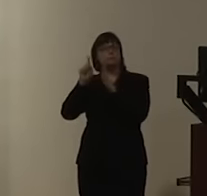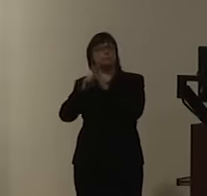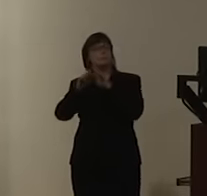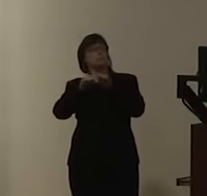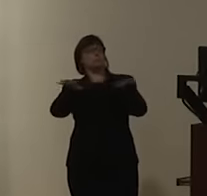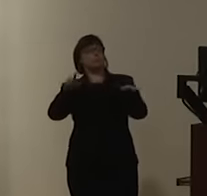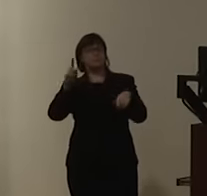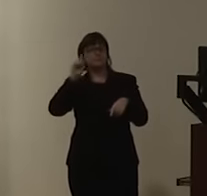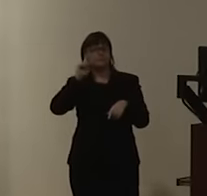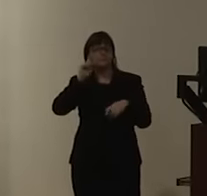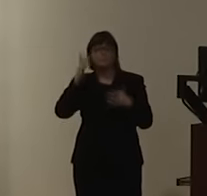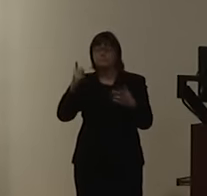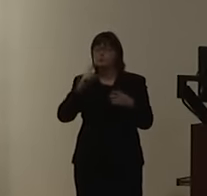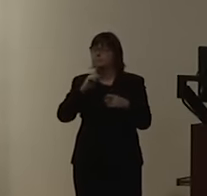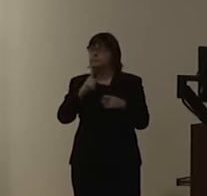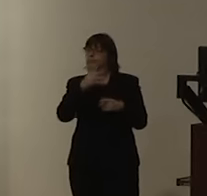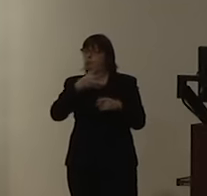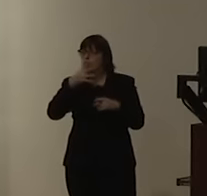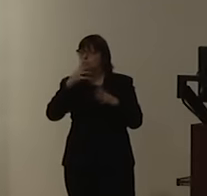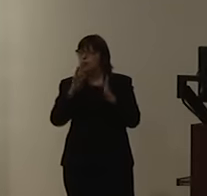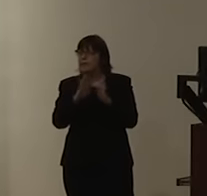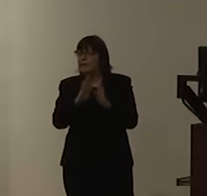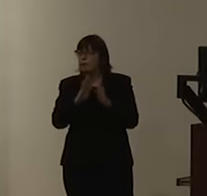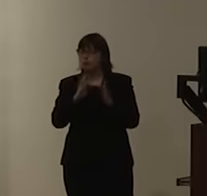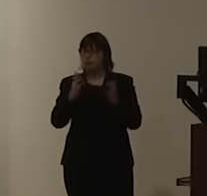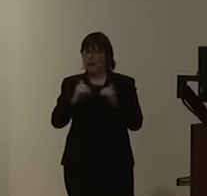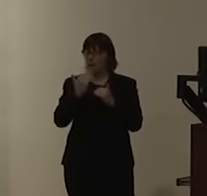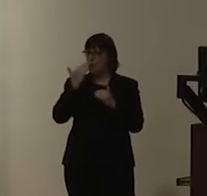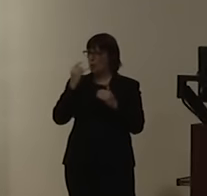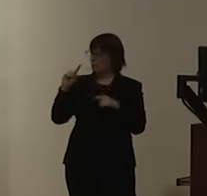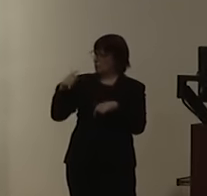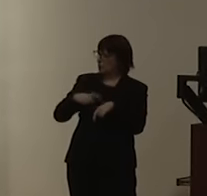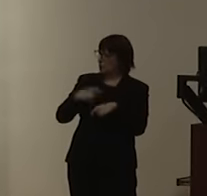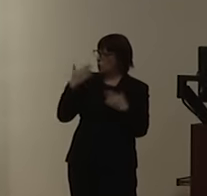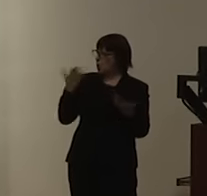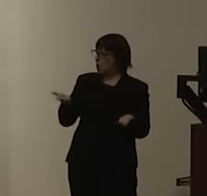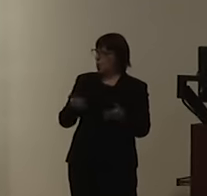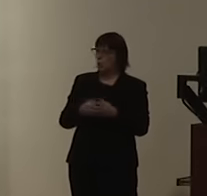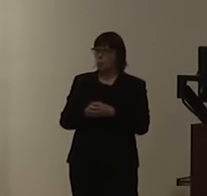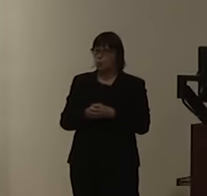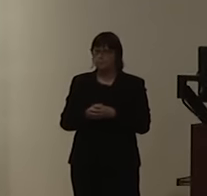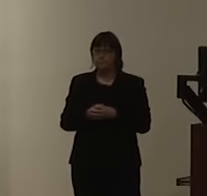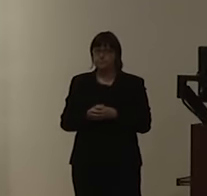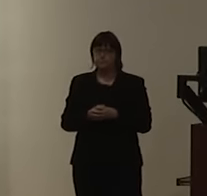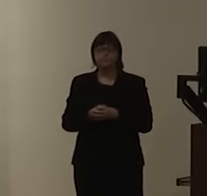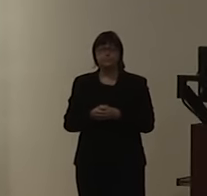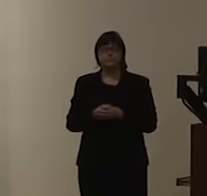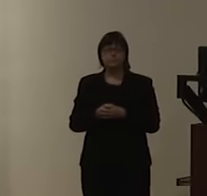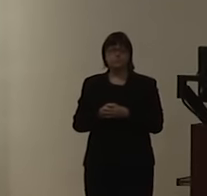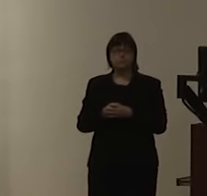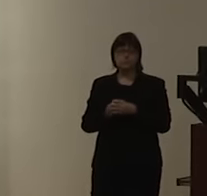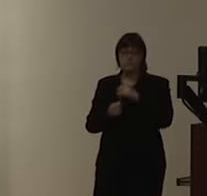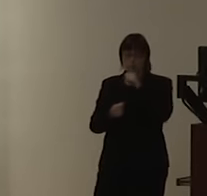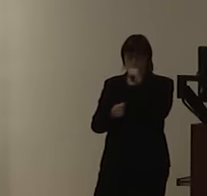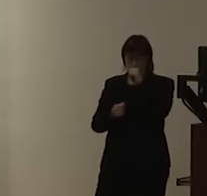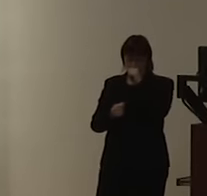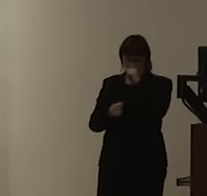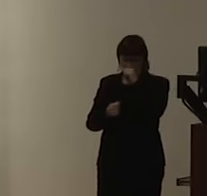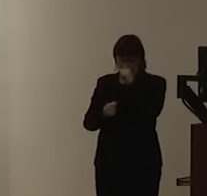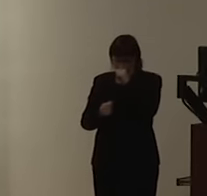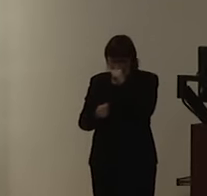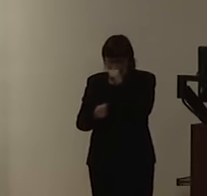kills poor people in some rural village. So again, how would you know? You had a great surveillance system anywhere there,